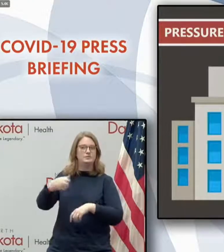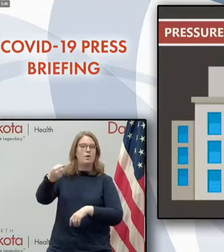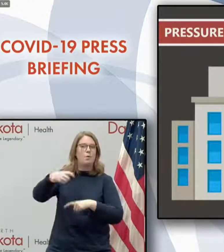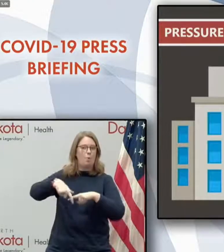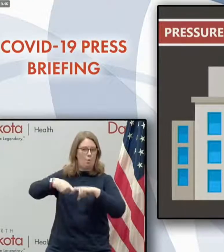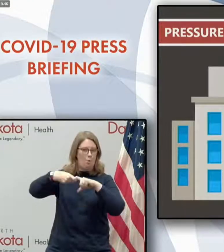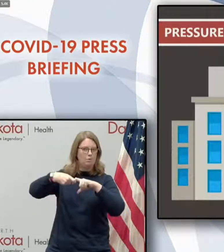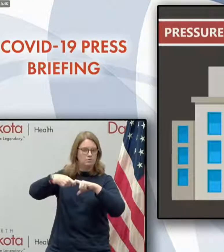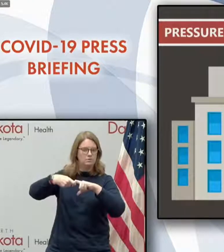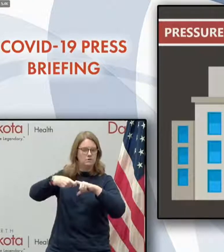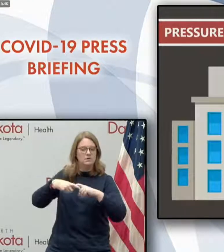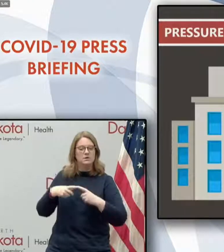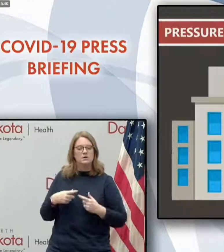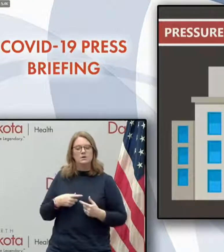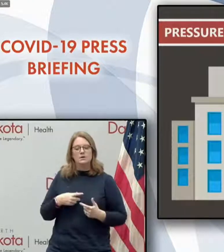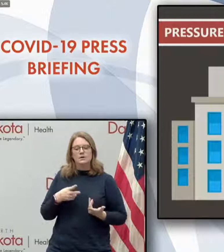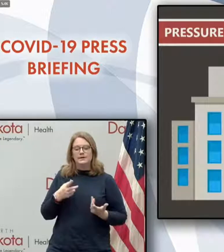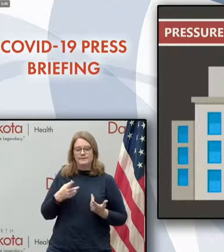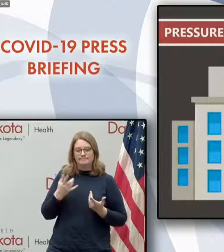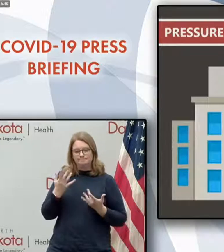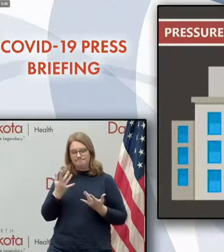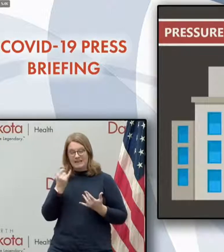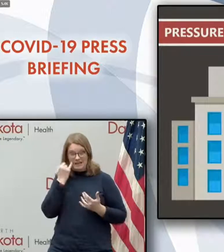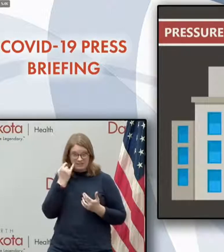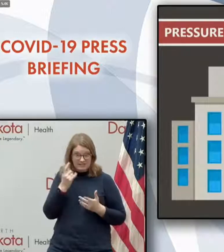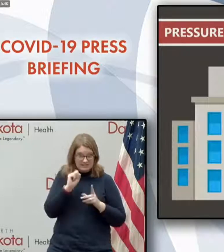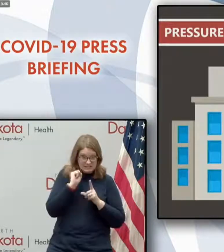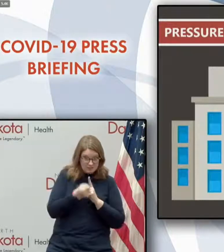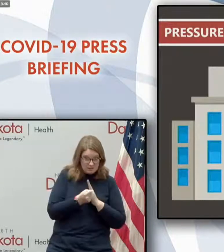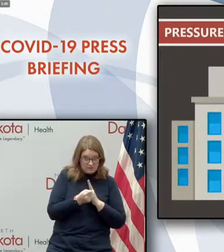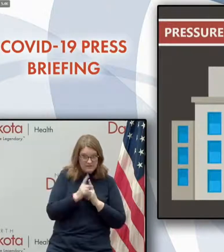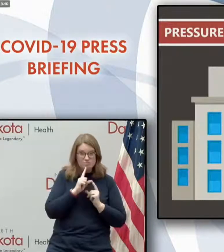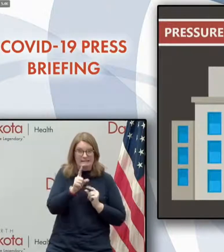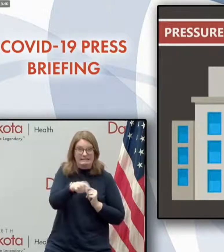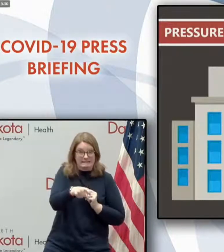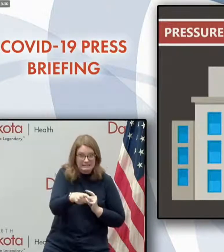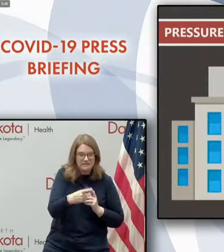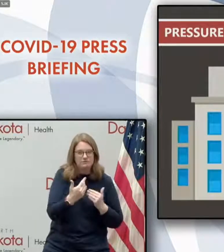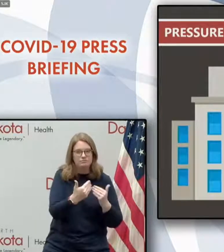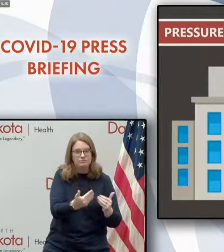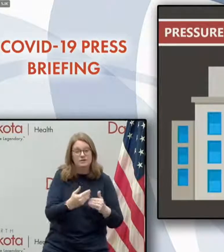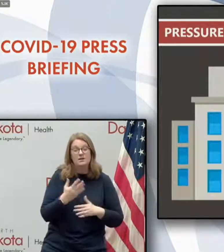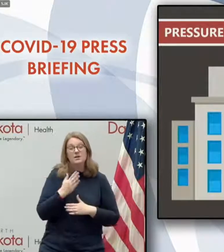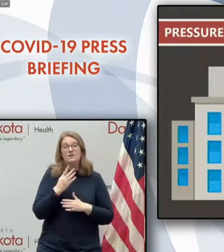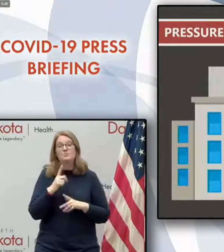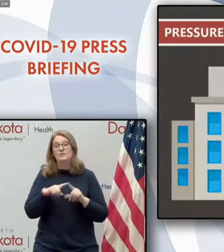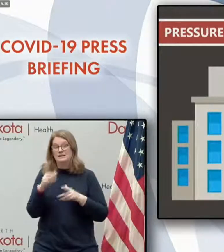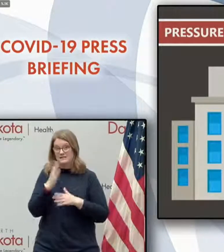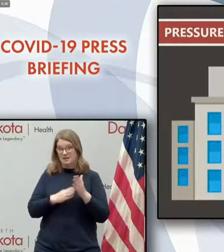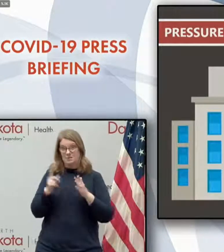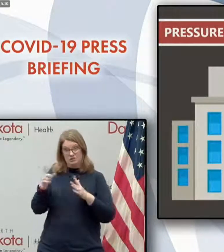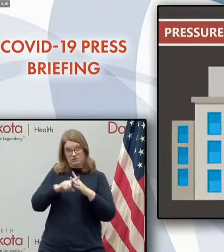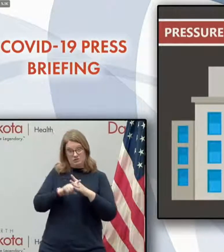if the situation is super urgent or emergent, but the others are starting to initiate their surge plans.